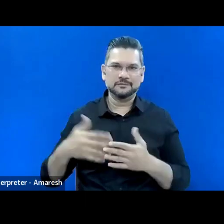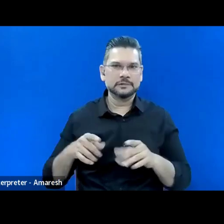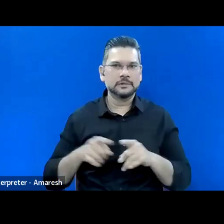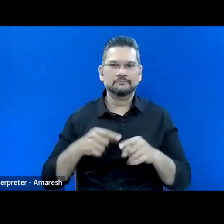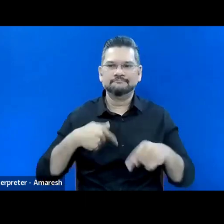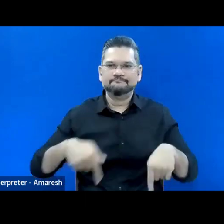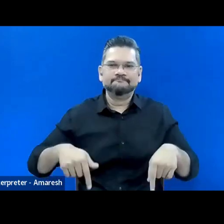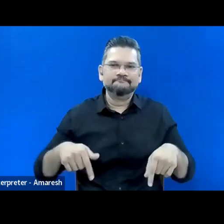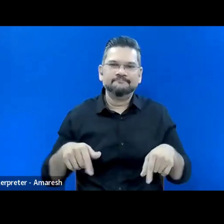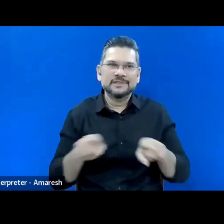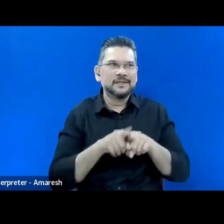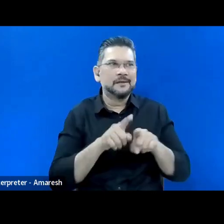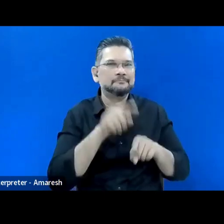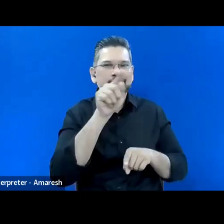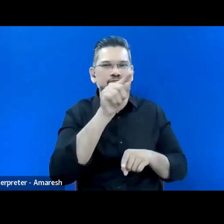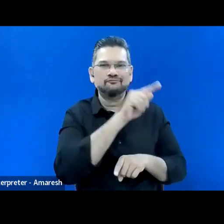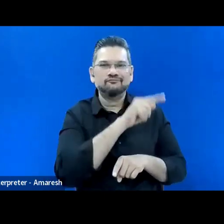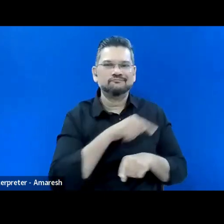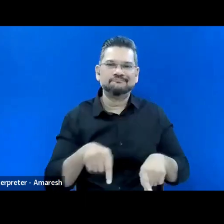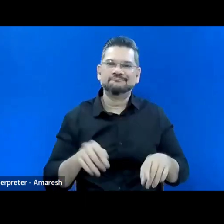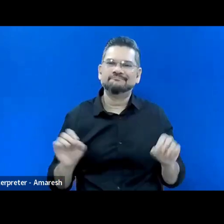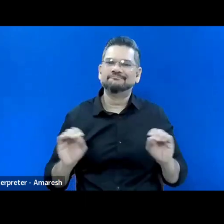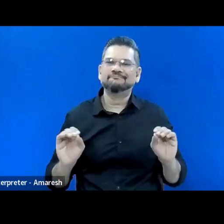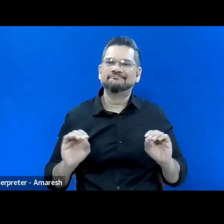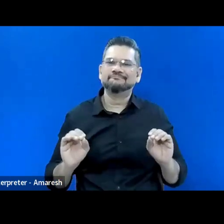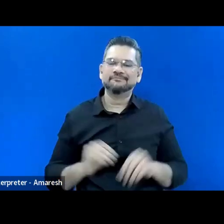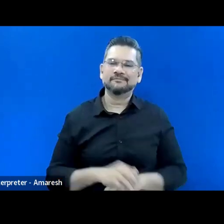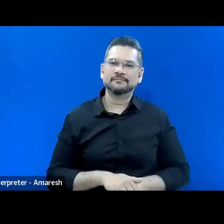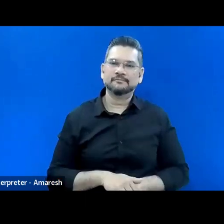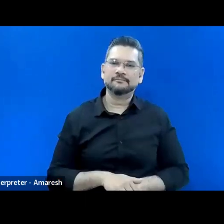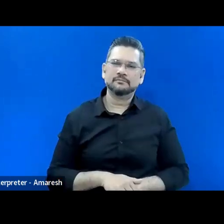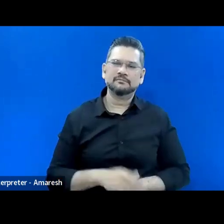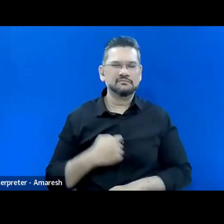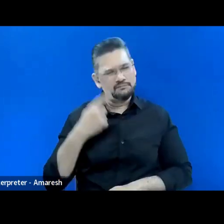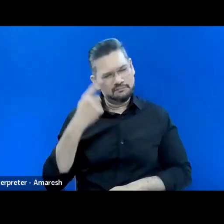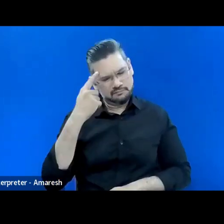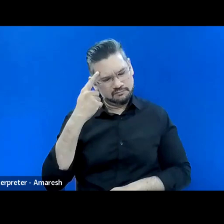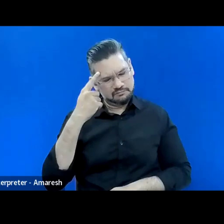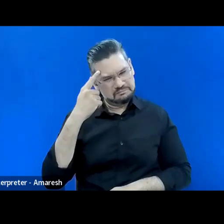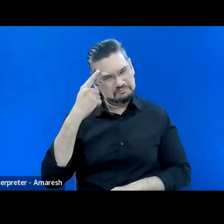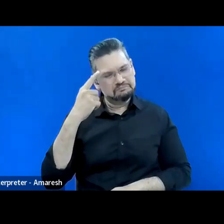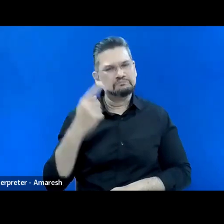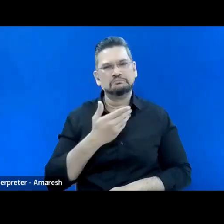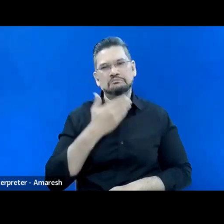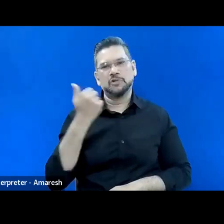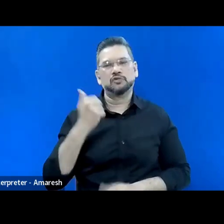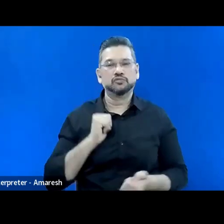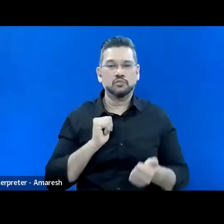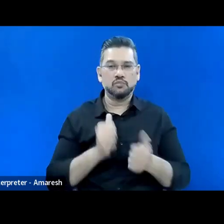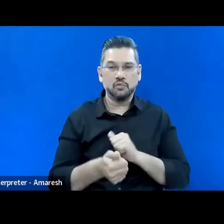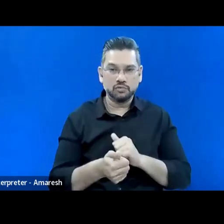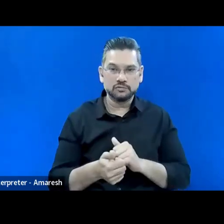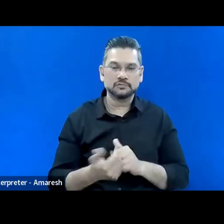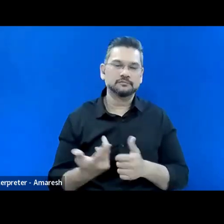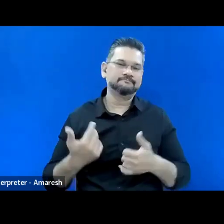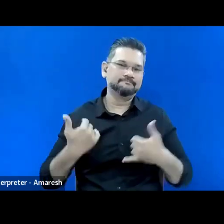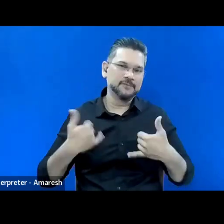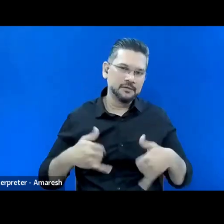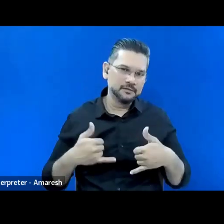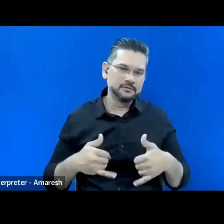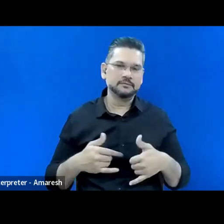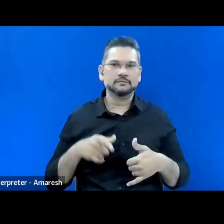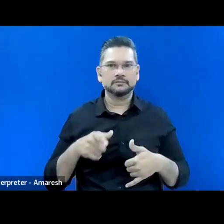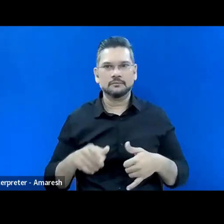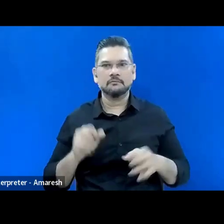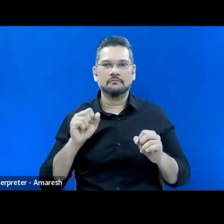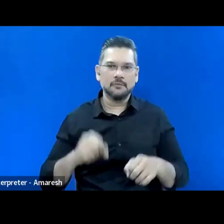So somehow we started using sports as a tool to talk about inclusion and awareness, and